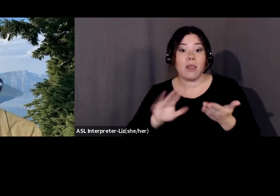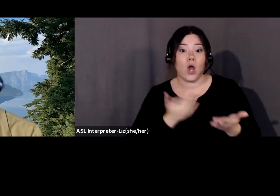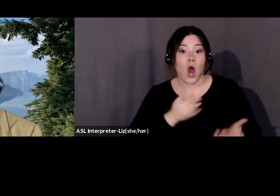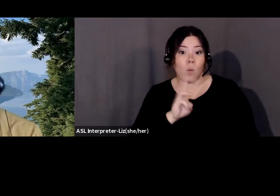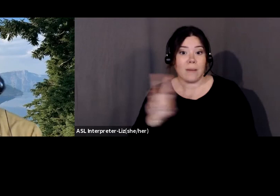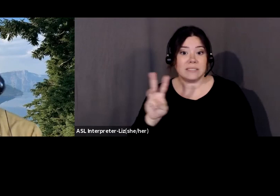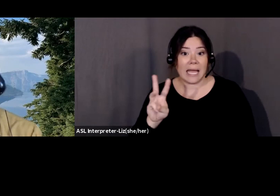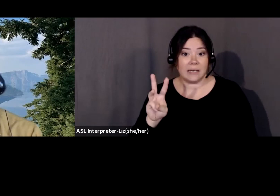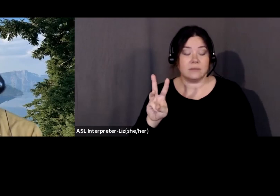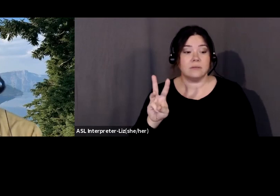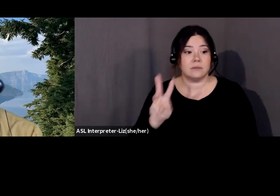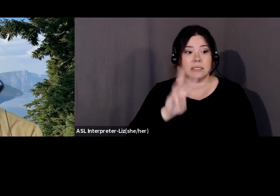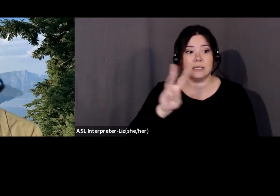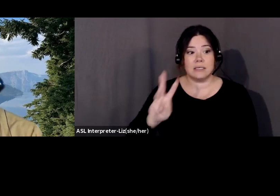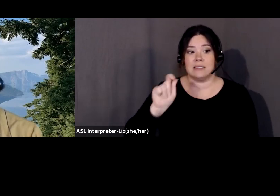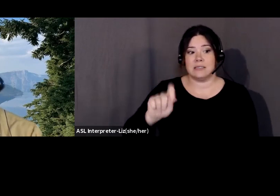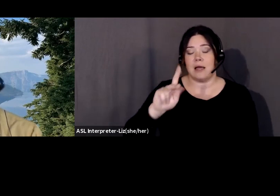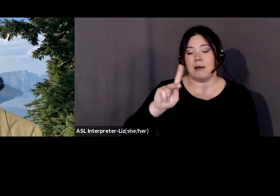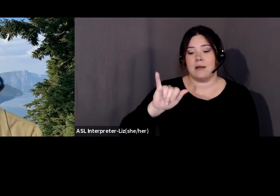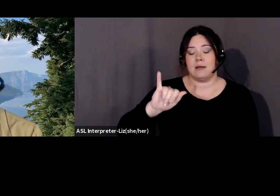at www.kific.org.